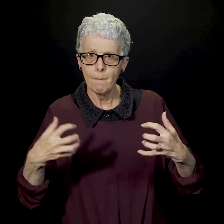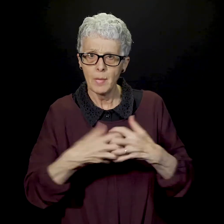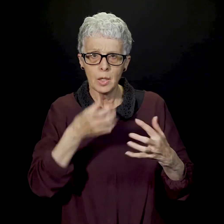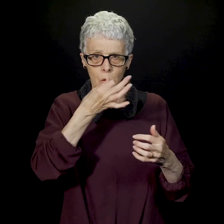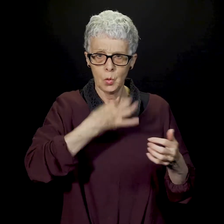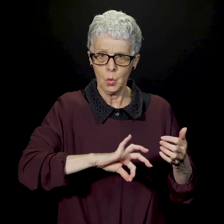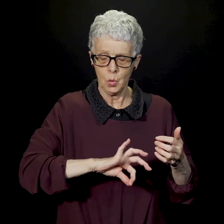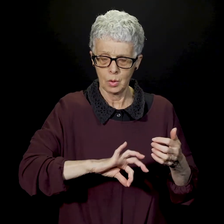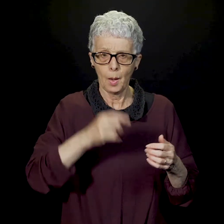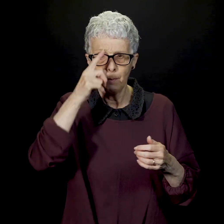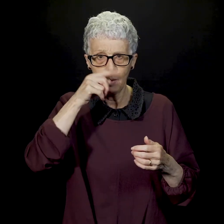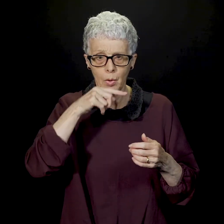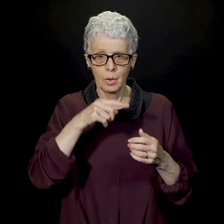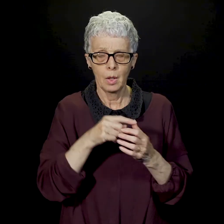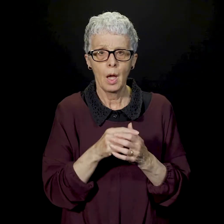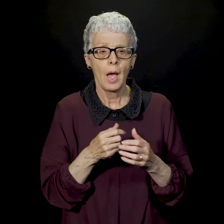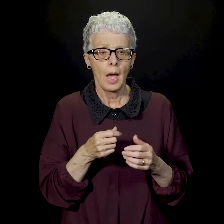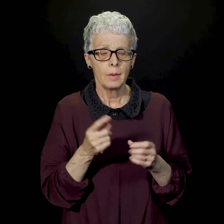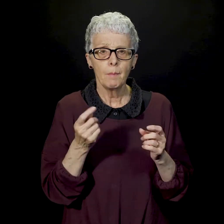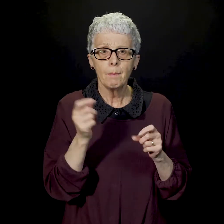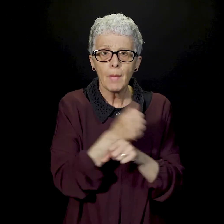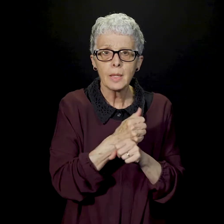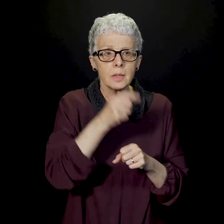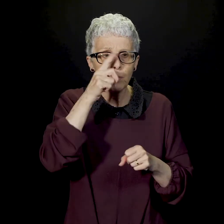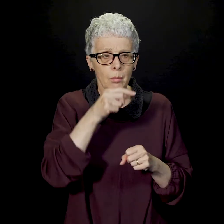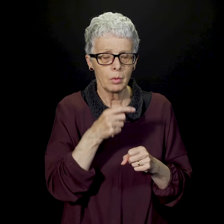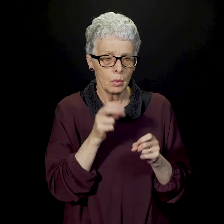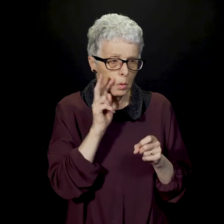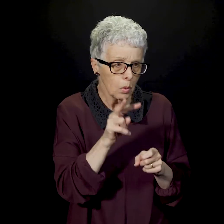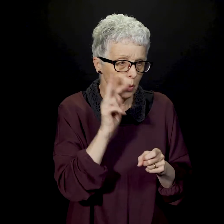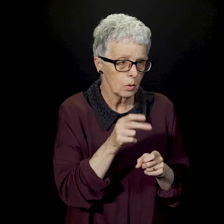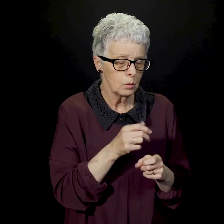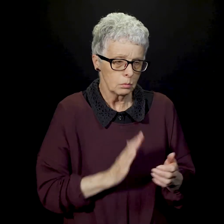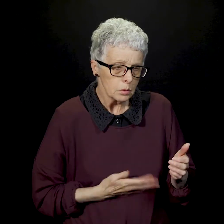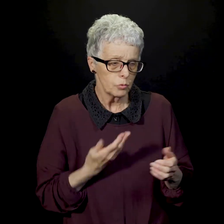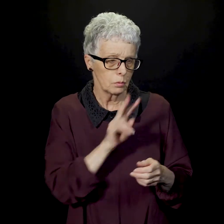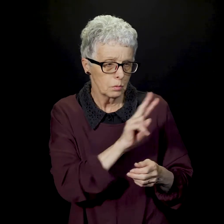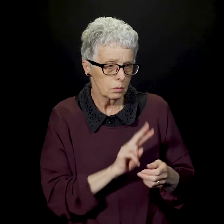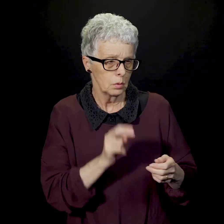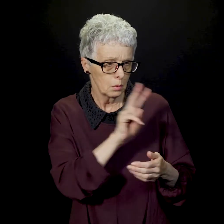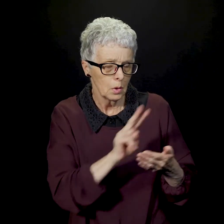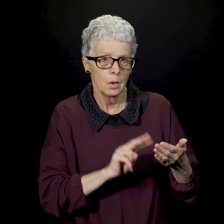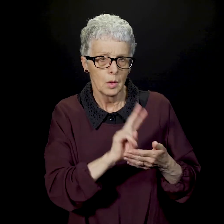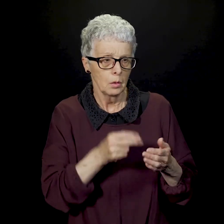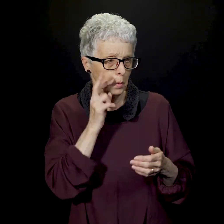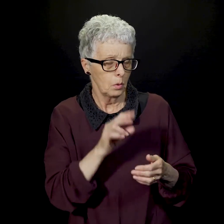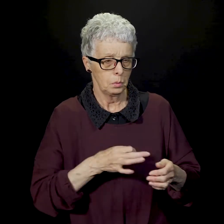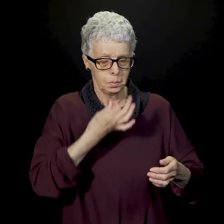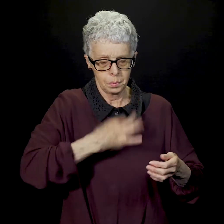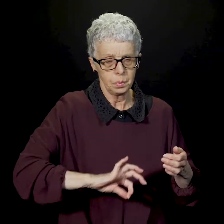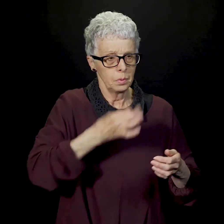it holds the power to change people's expectations and experience regarding sex. Based on people